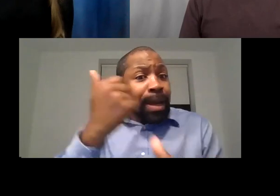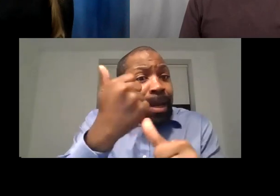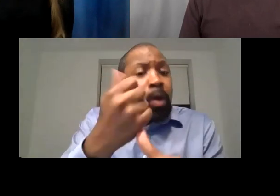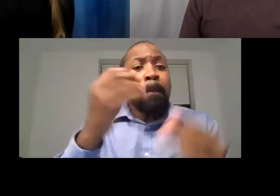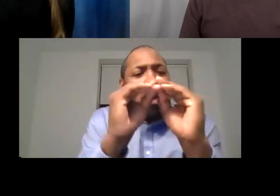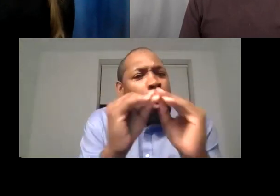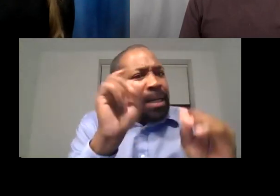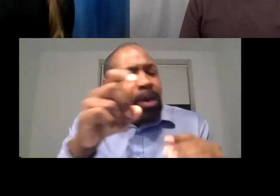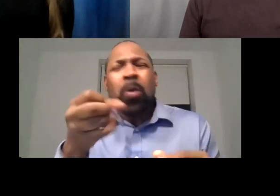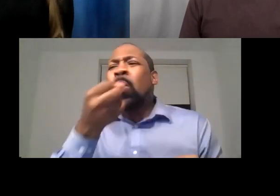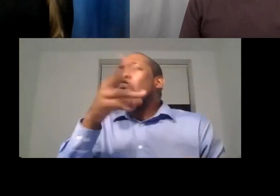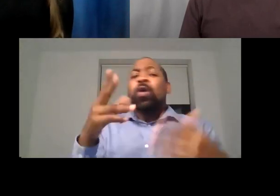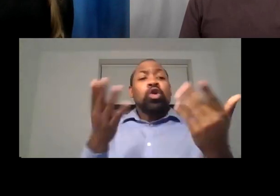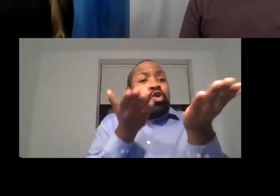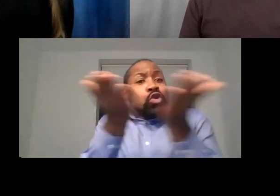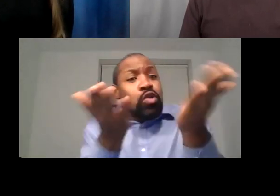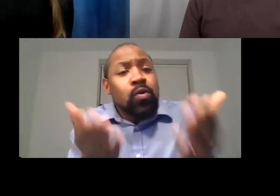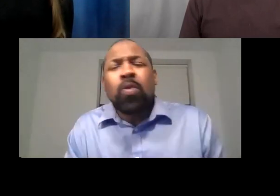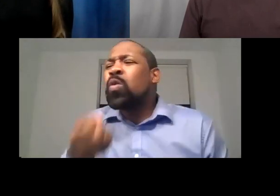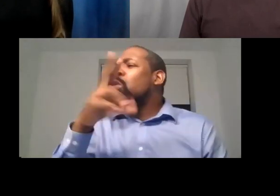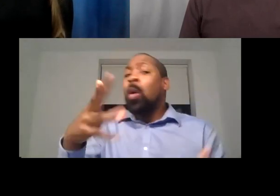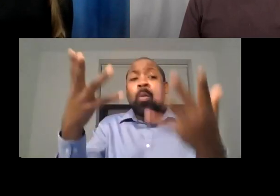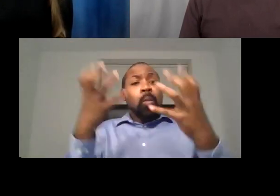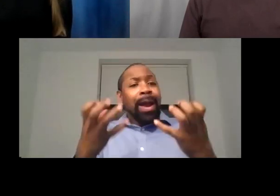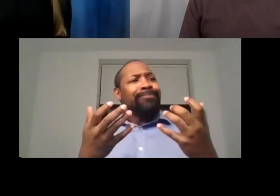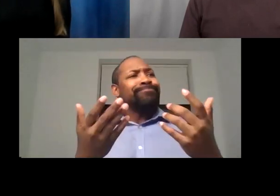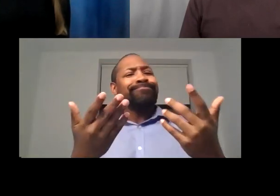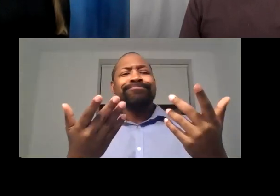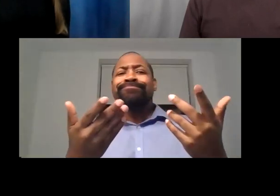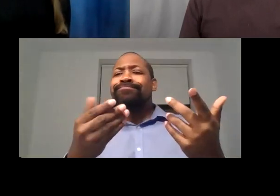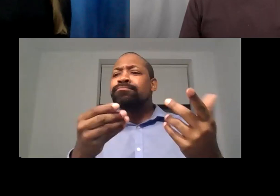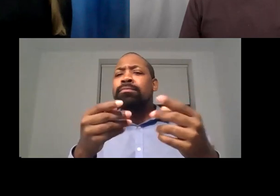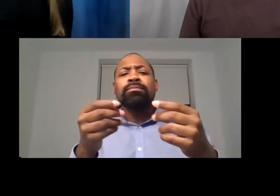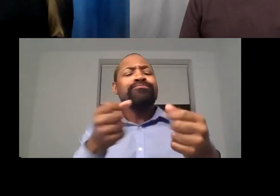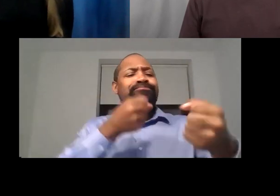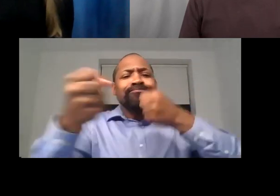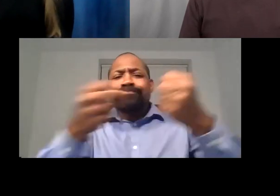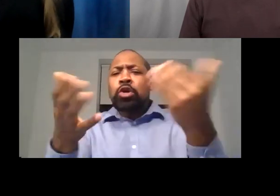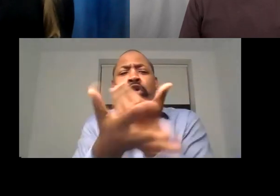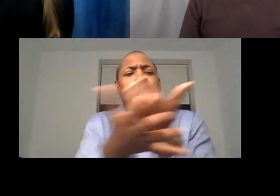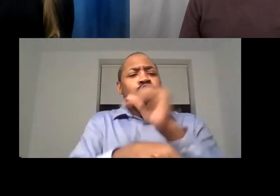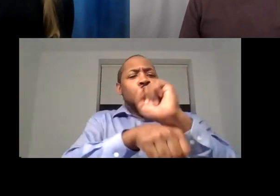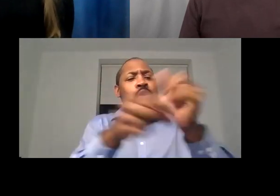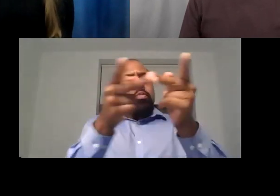What are their needs? Is it more medical needs? Is it more